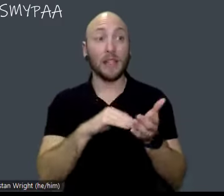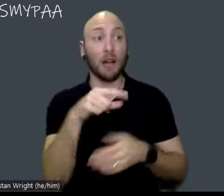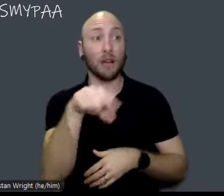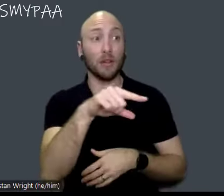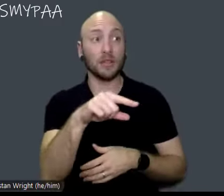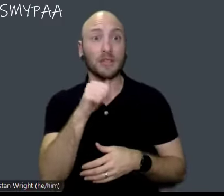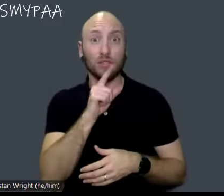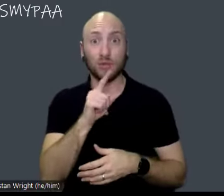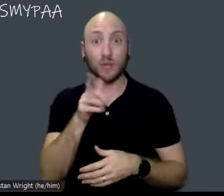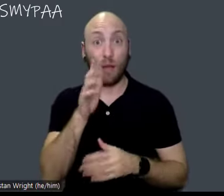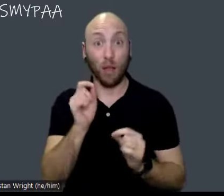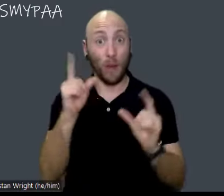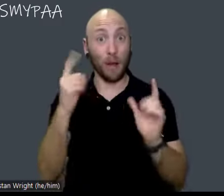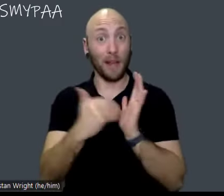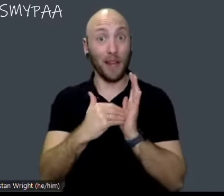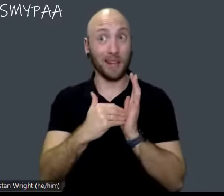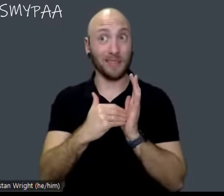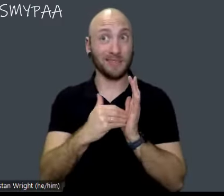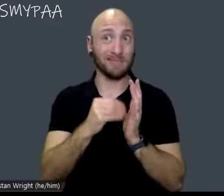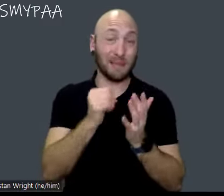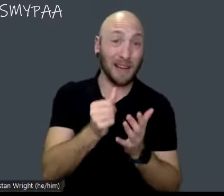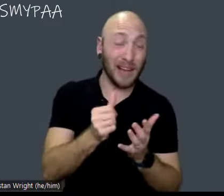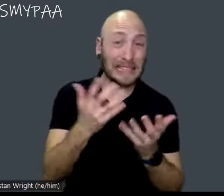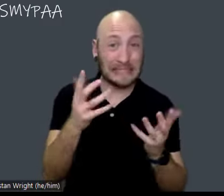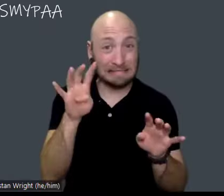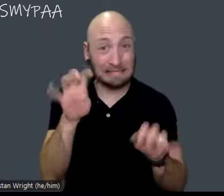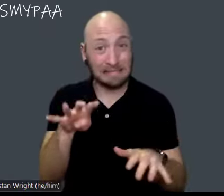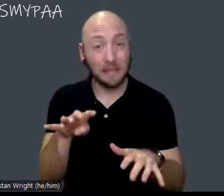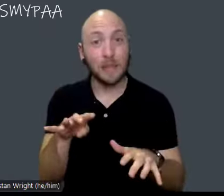going to wake up or not. When I woke up,